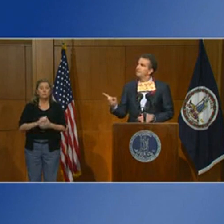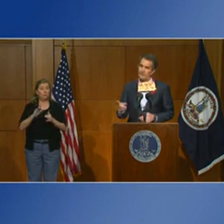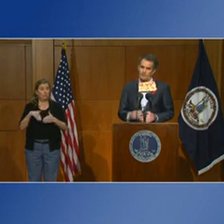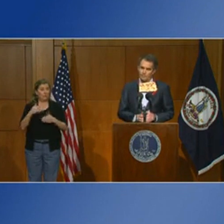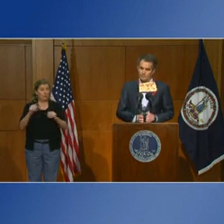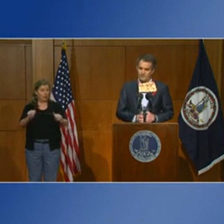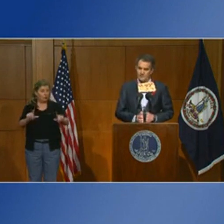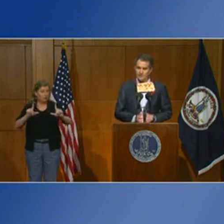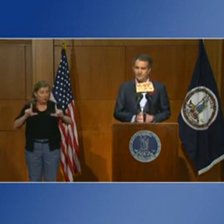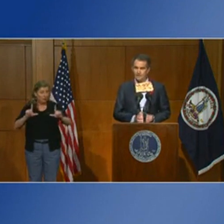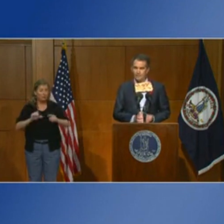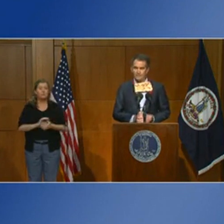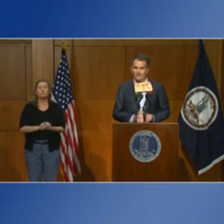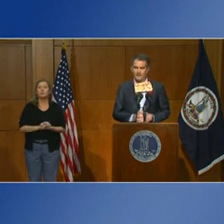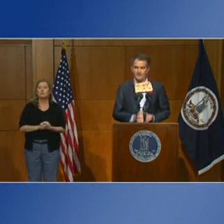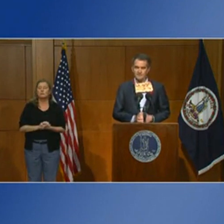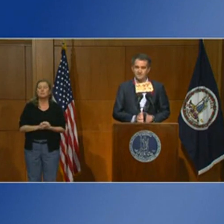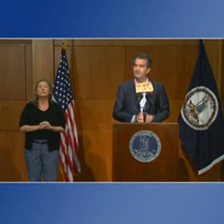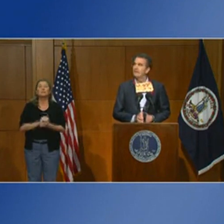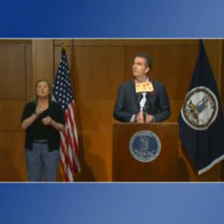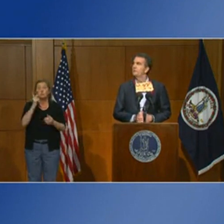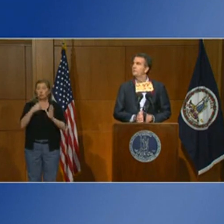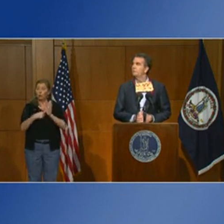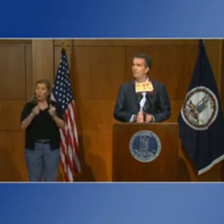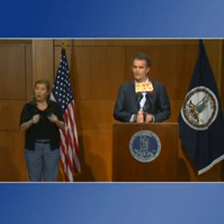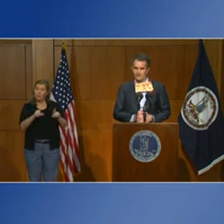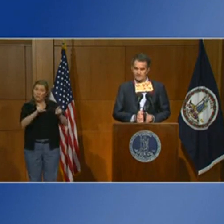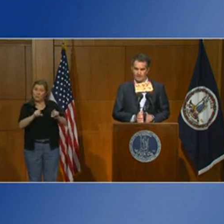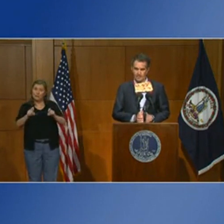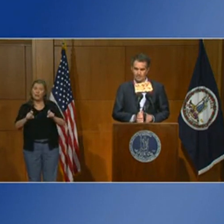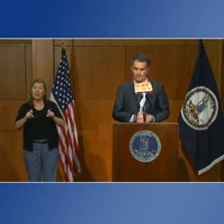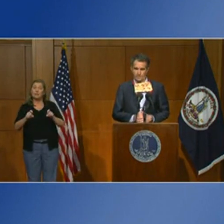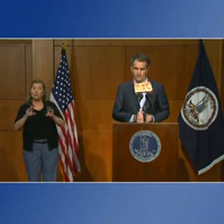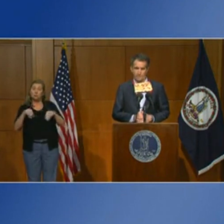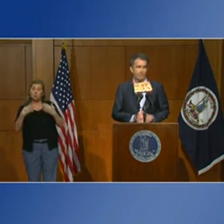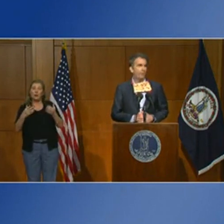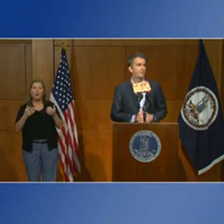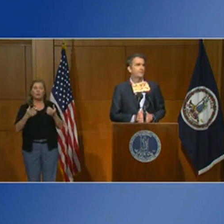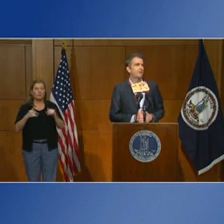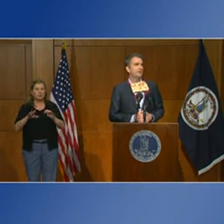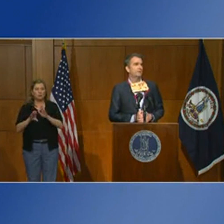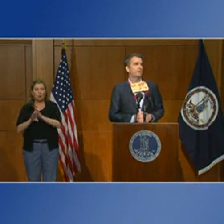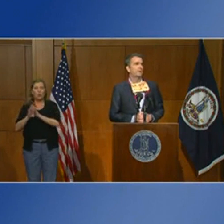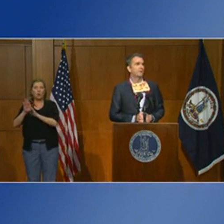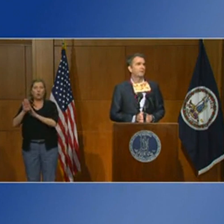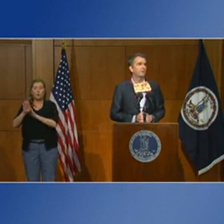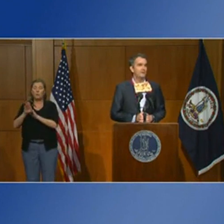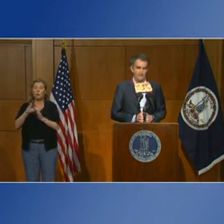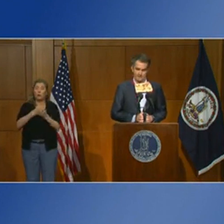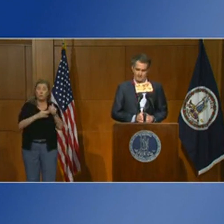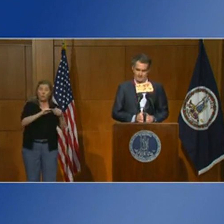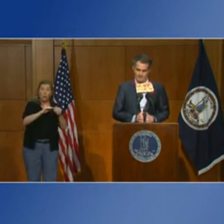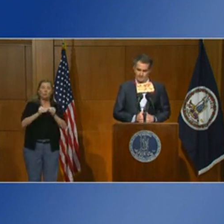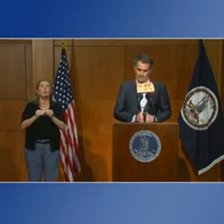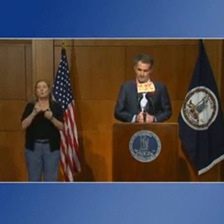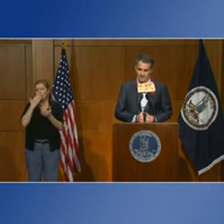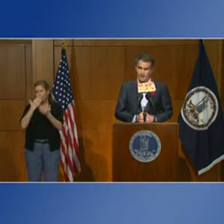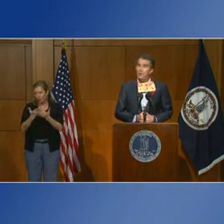slide, you'll see the number of tests continues to trend upward. Both of these are good